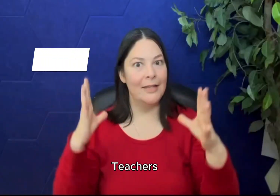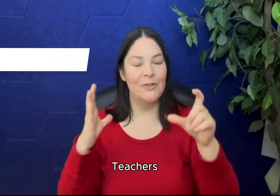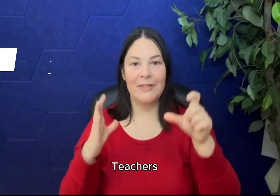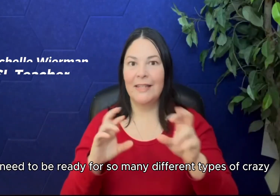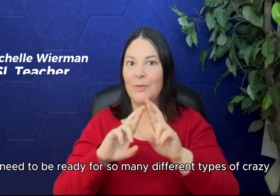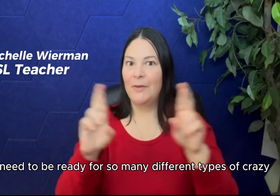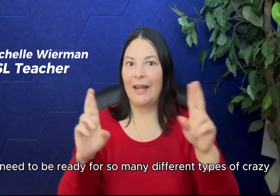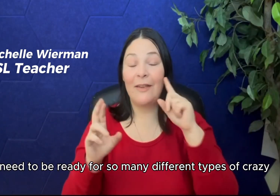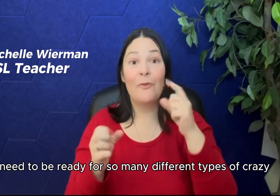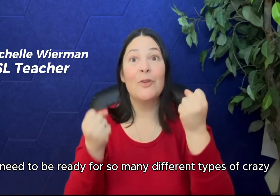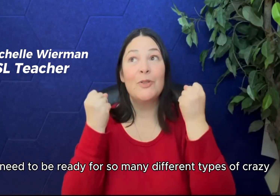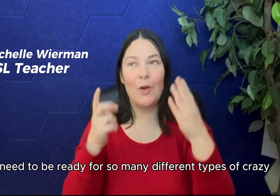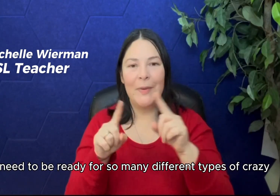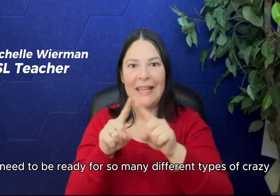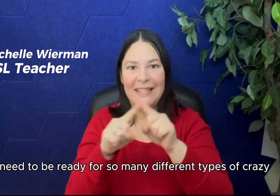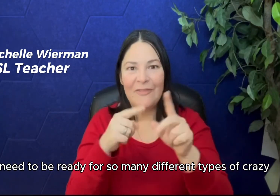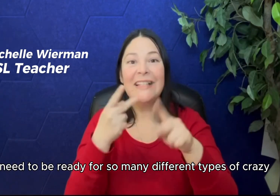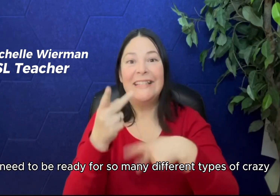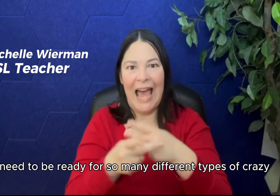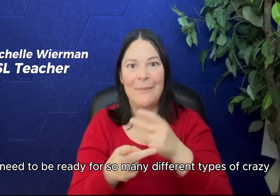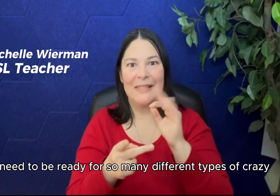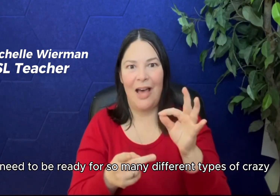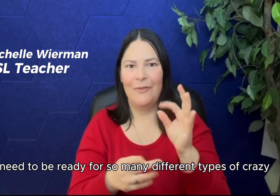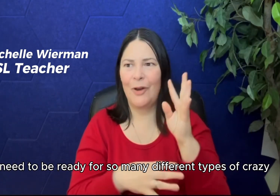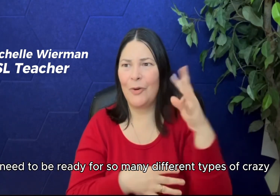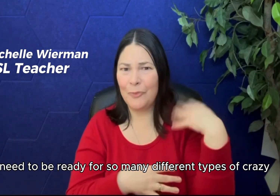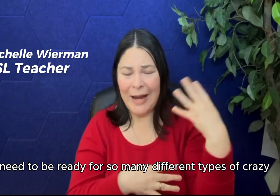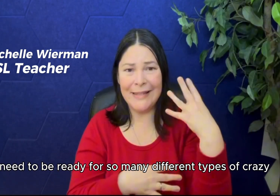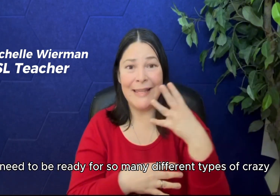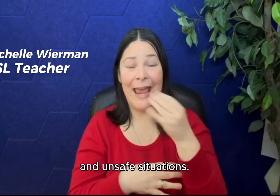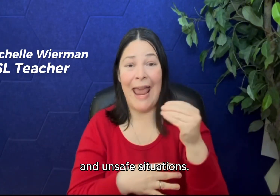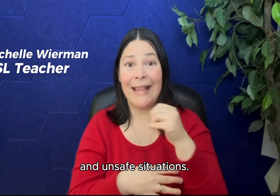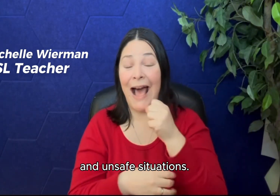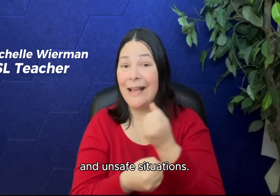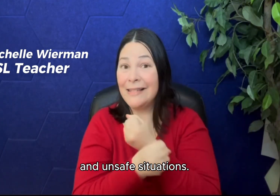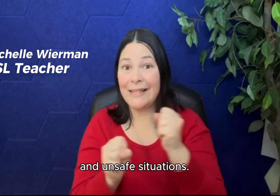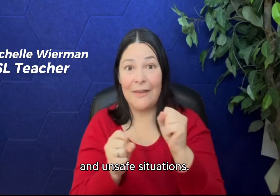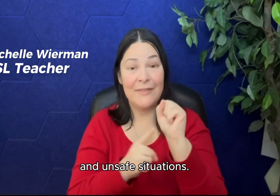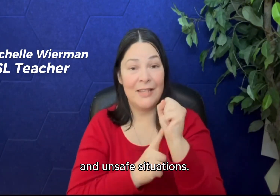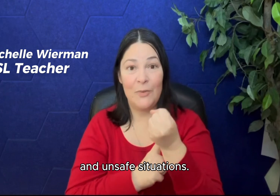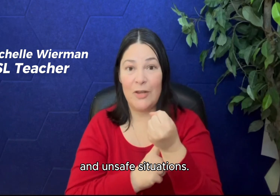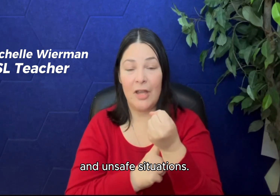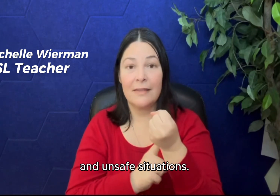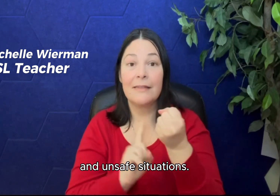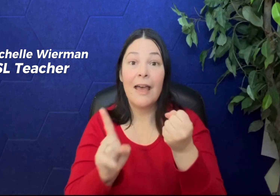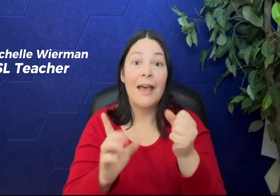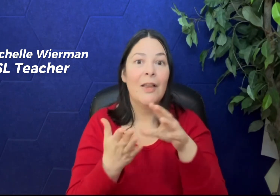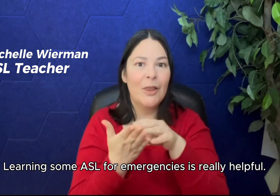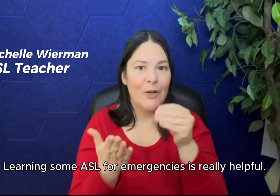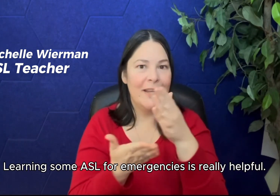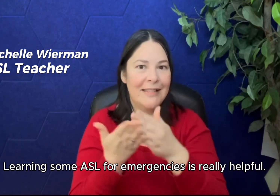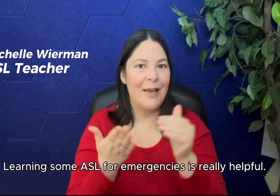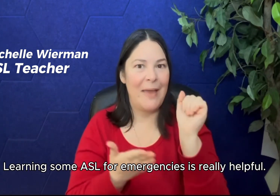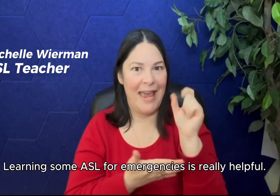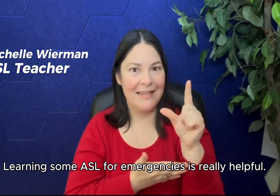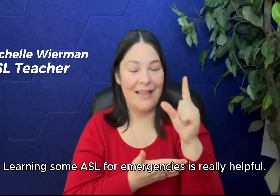Teachers need to be ready for so many different types of crazy and unsafe situations. Learning some ASL